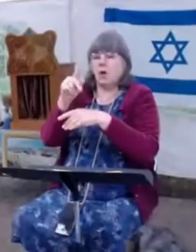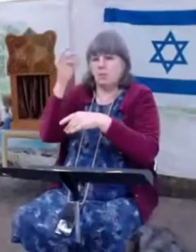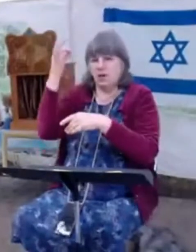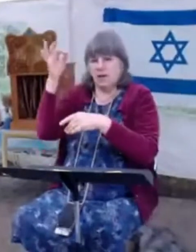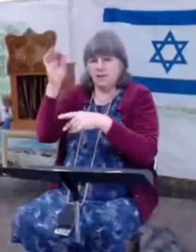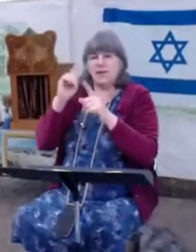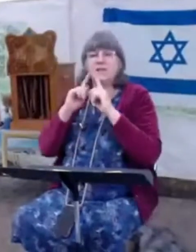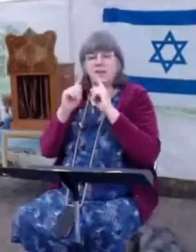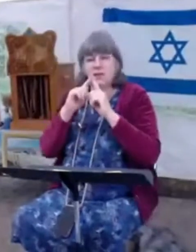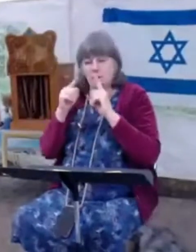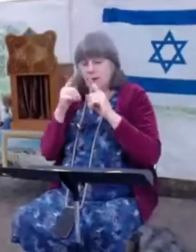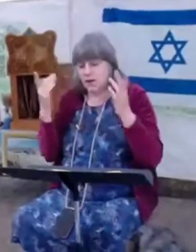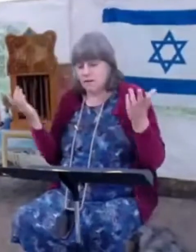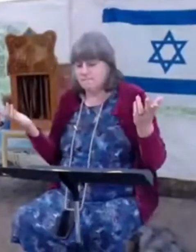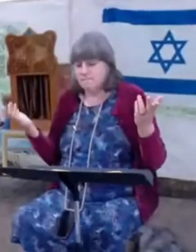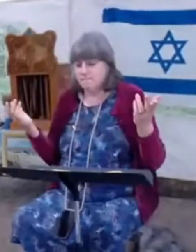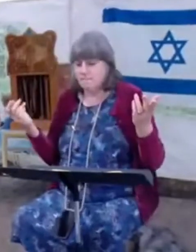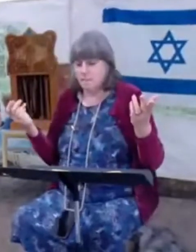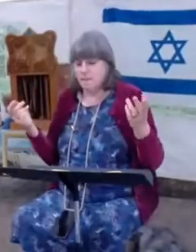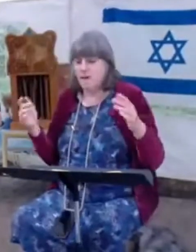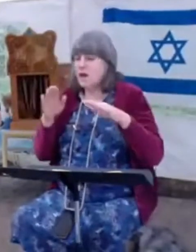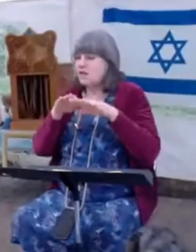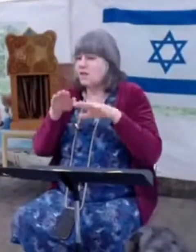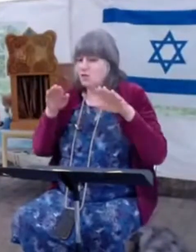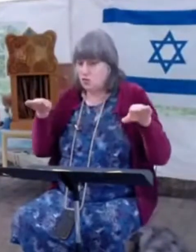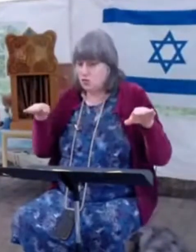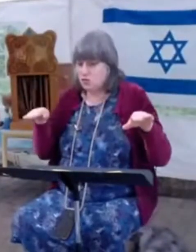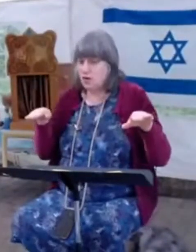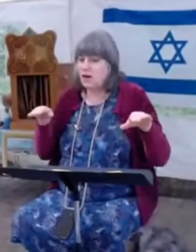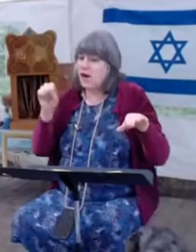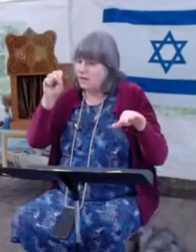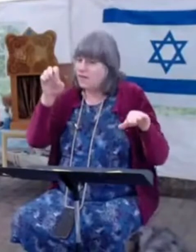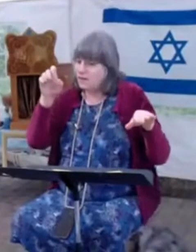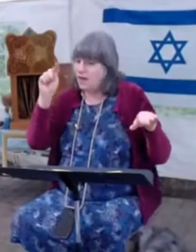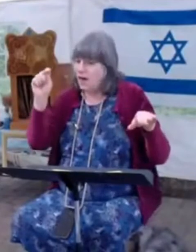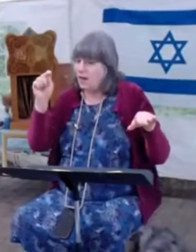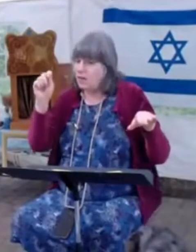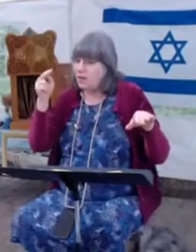it. Job talks a lot about it. So the children of Seth were the one who